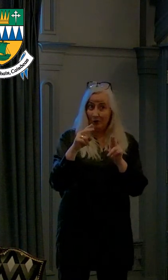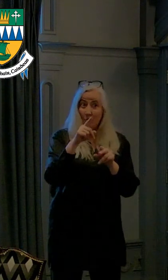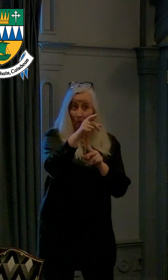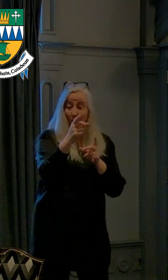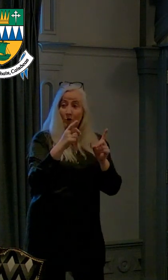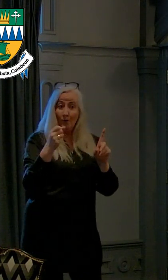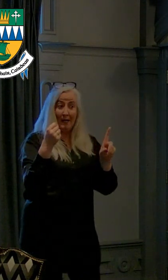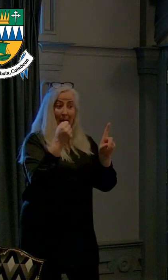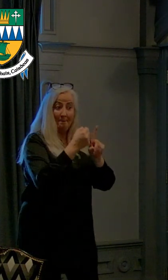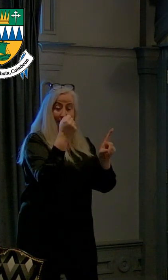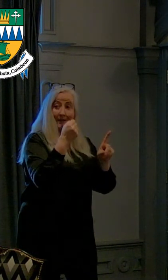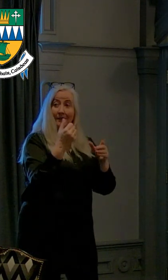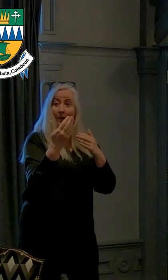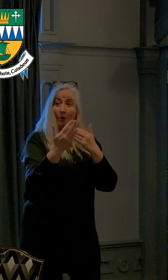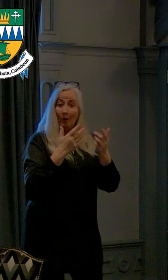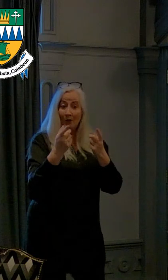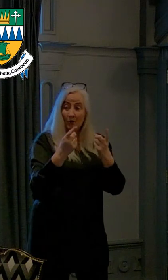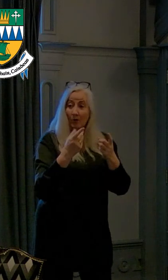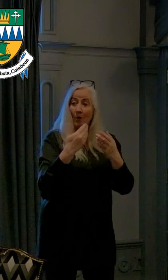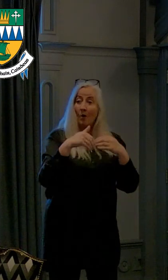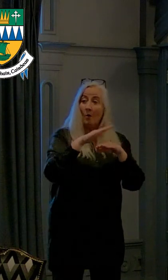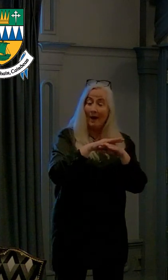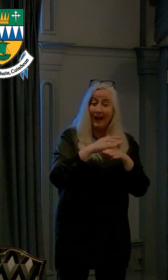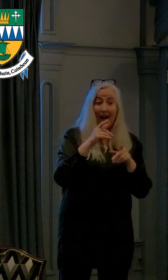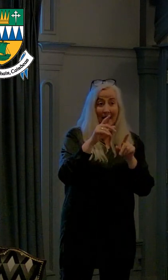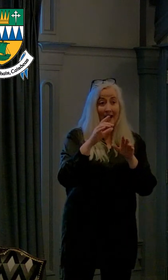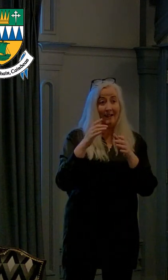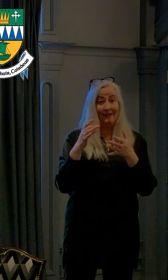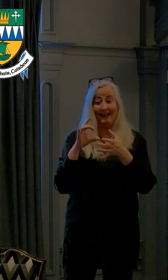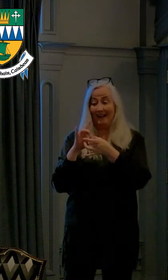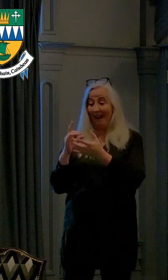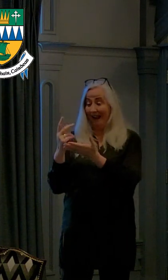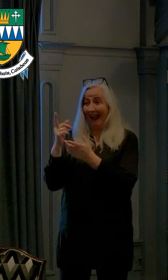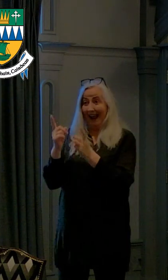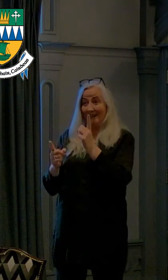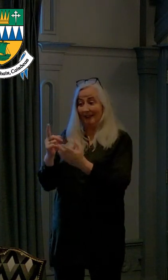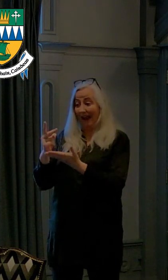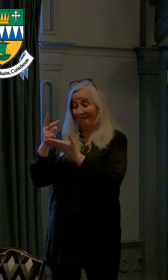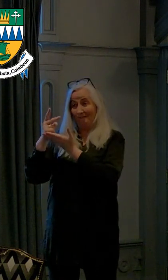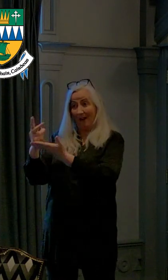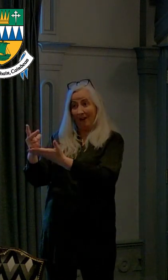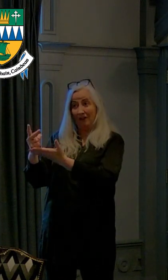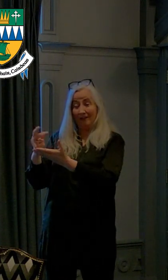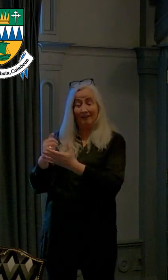where we work, where we live, on a volunteer basis?